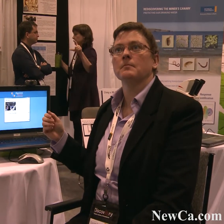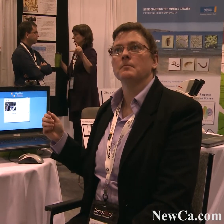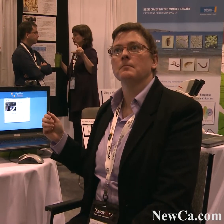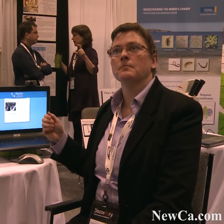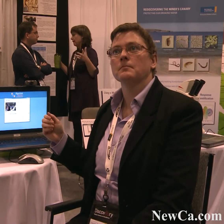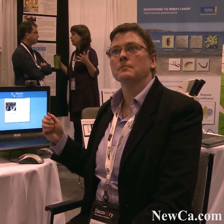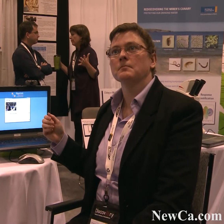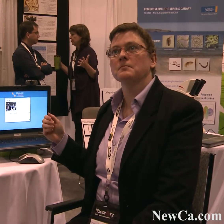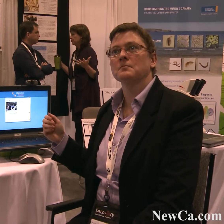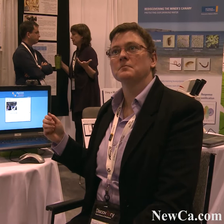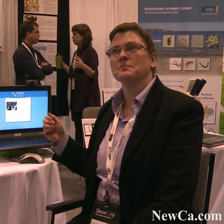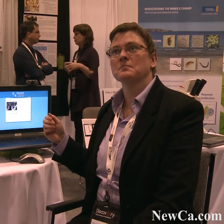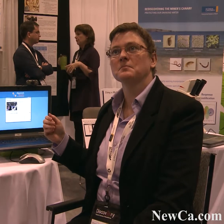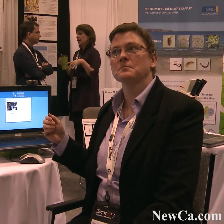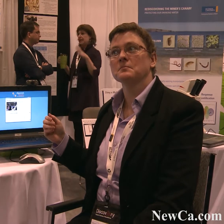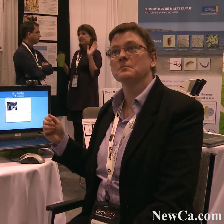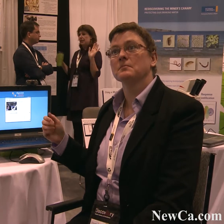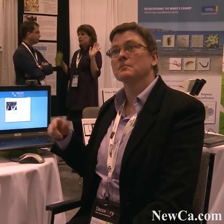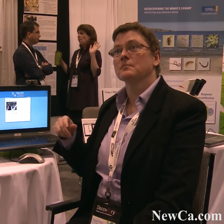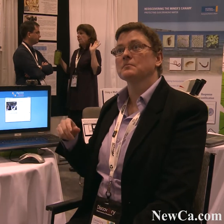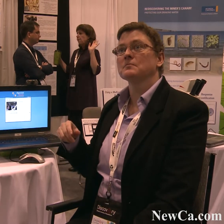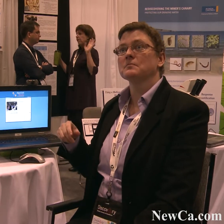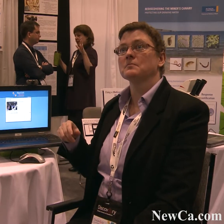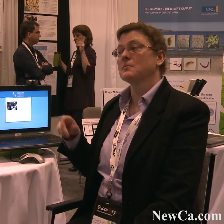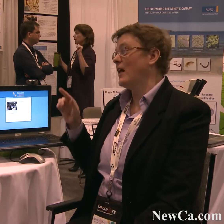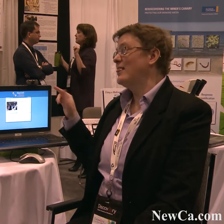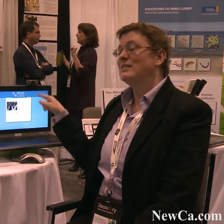use this editor to put captions on your video.